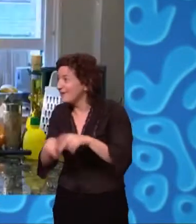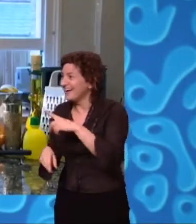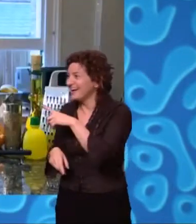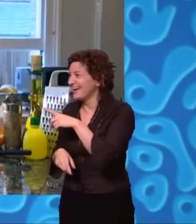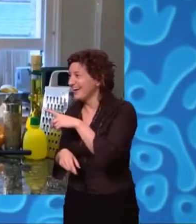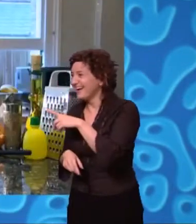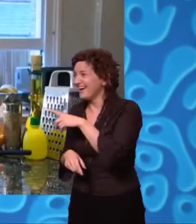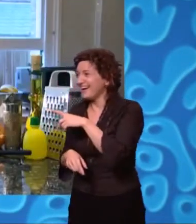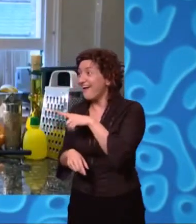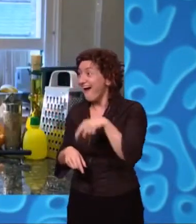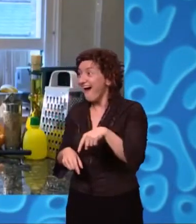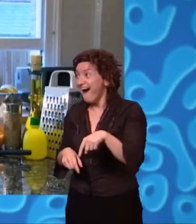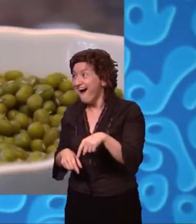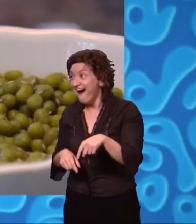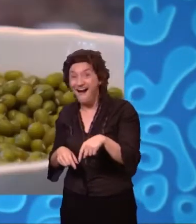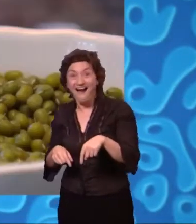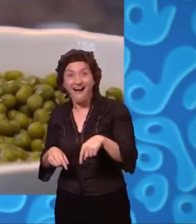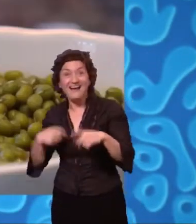This is the right place.